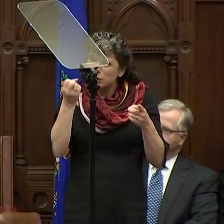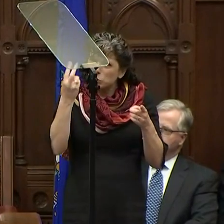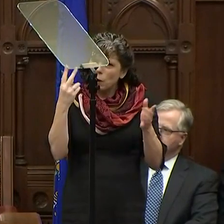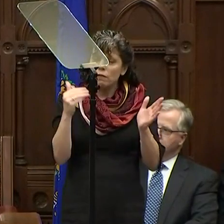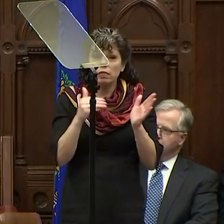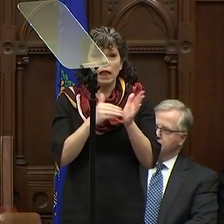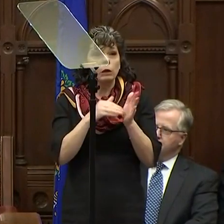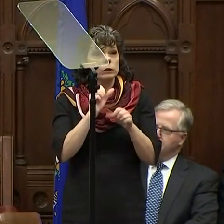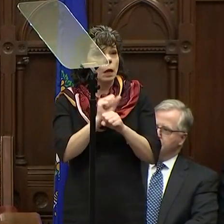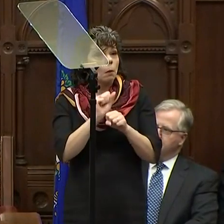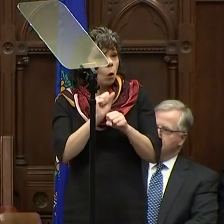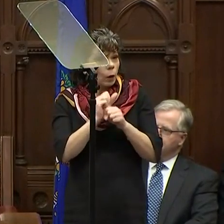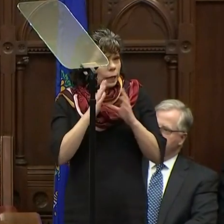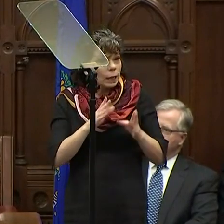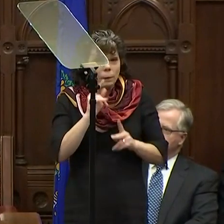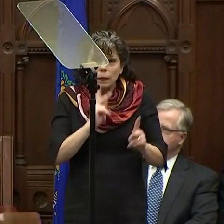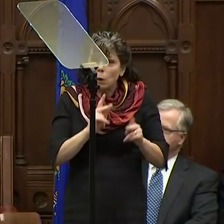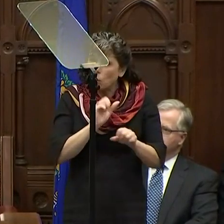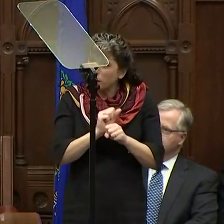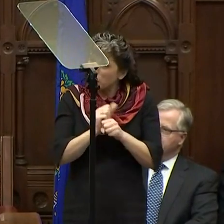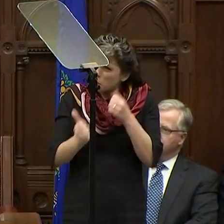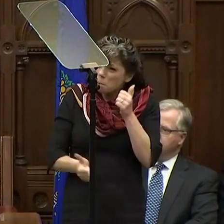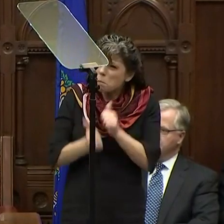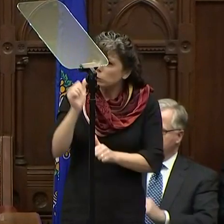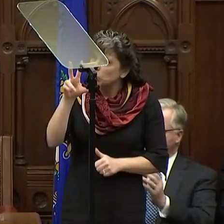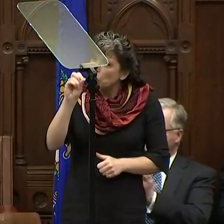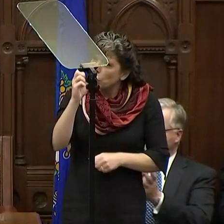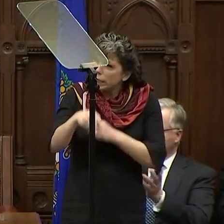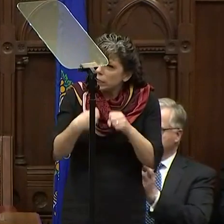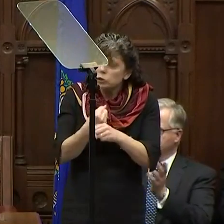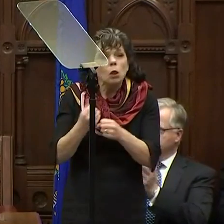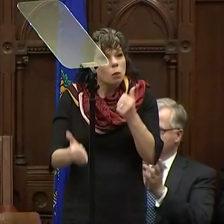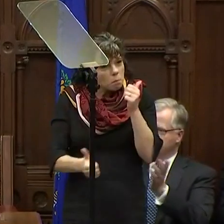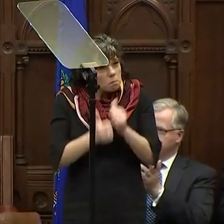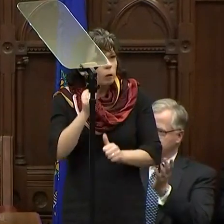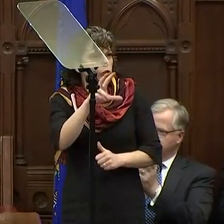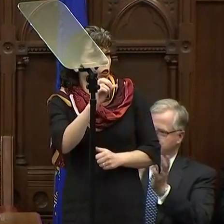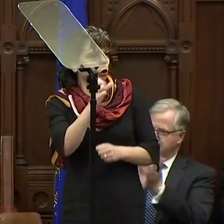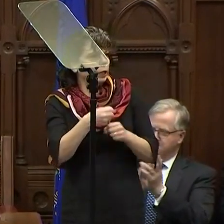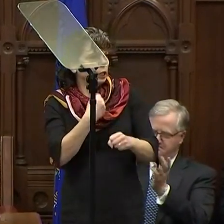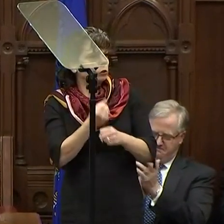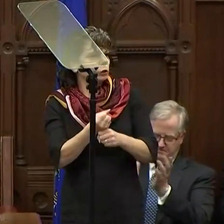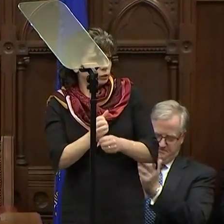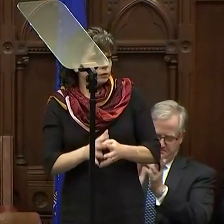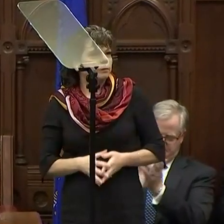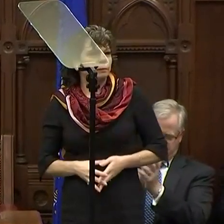12,000 employees working, the most in 30 years, the most in 30 years.